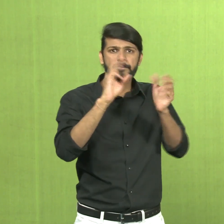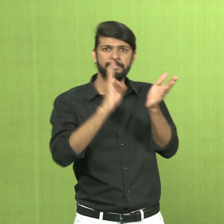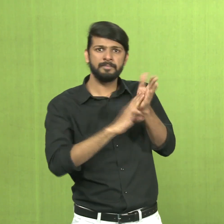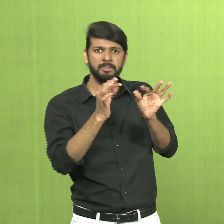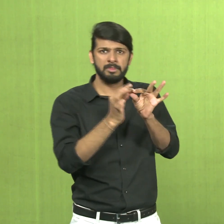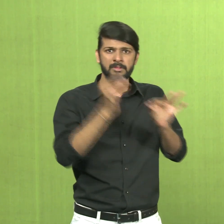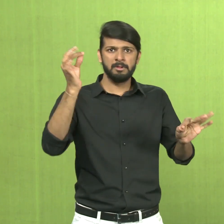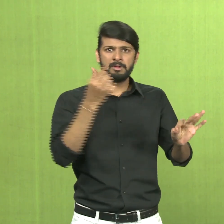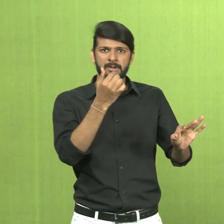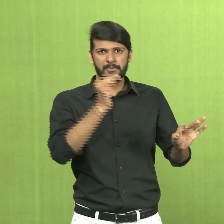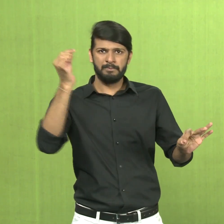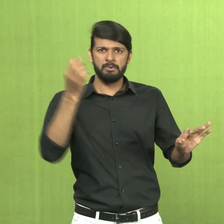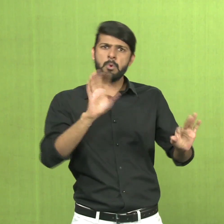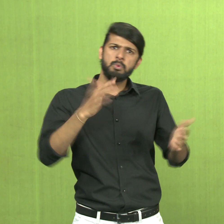So, first